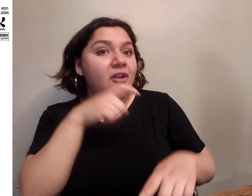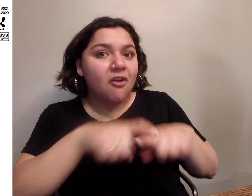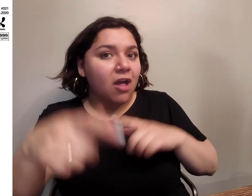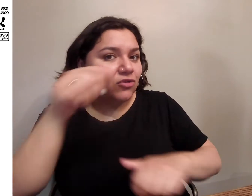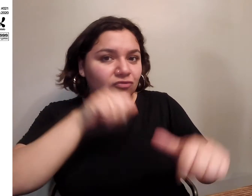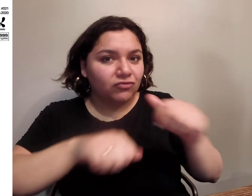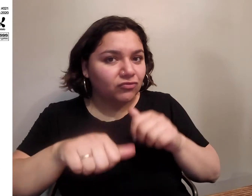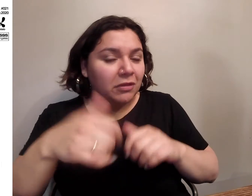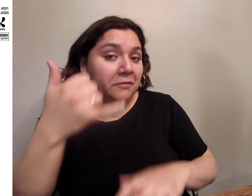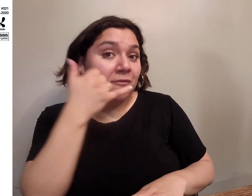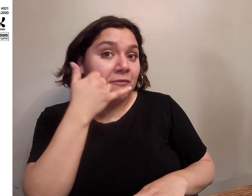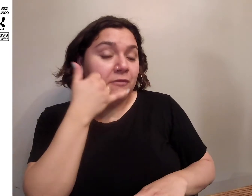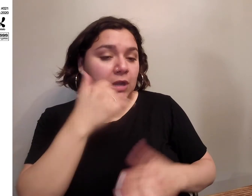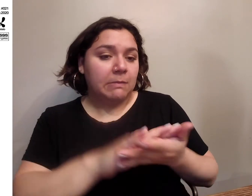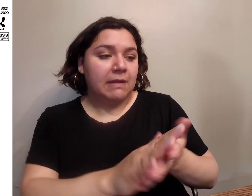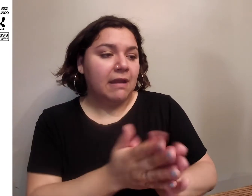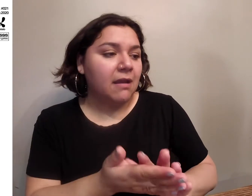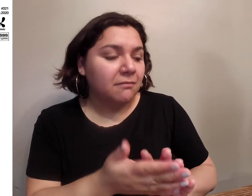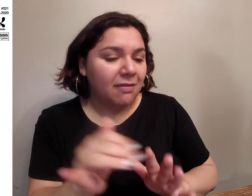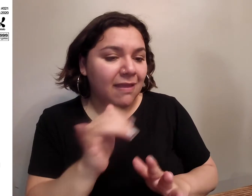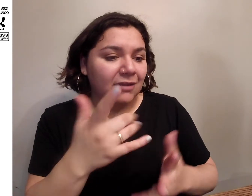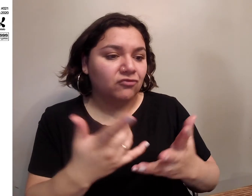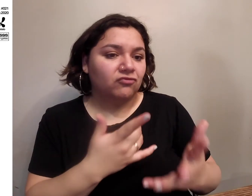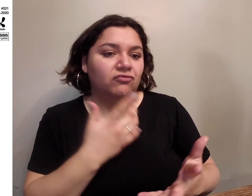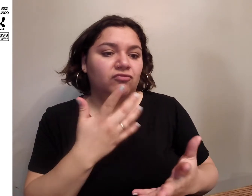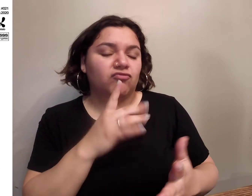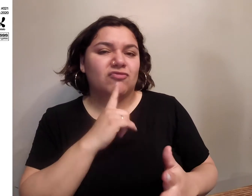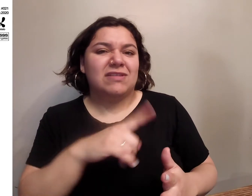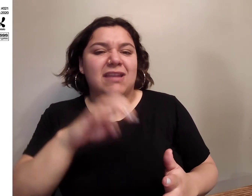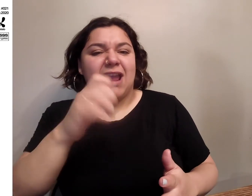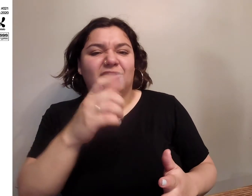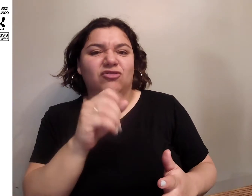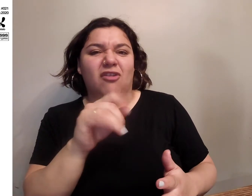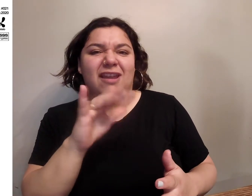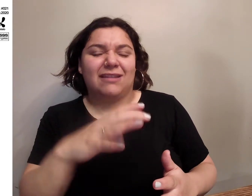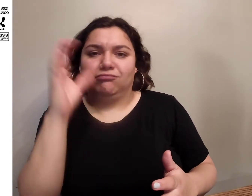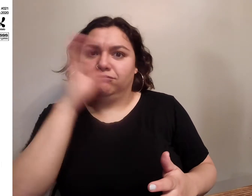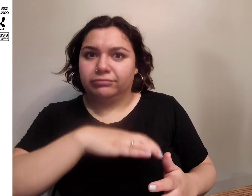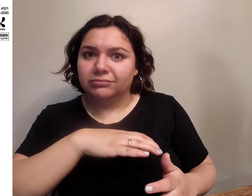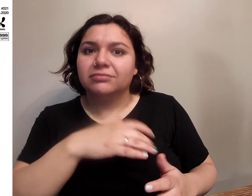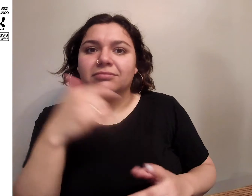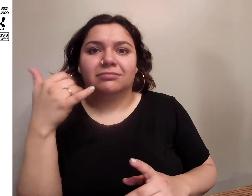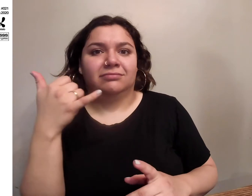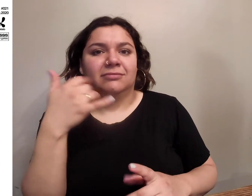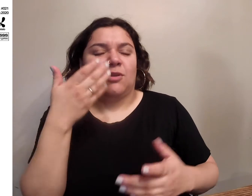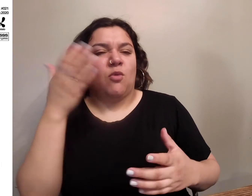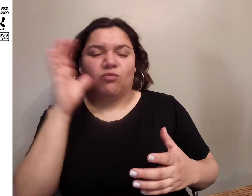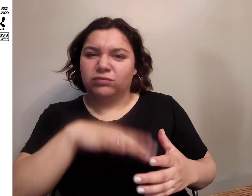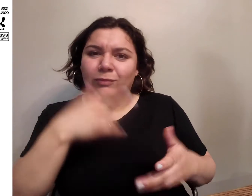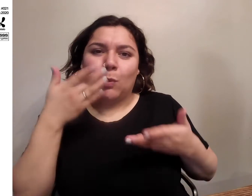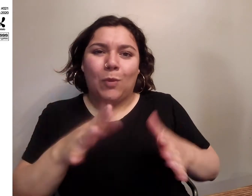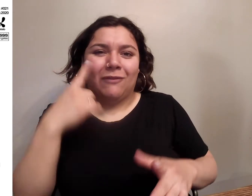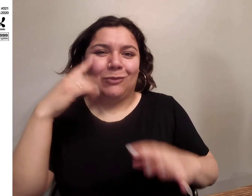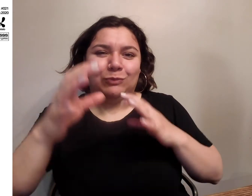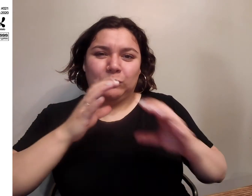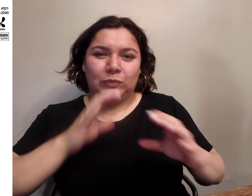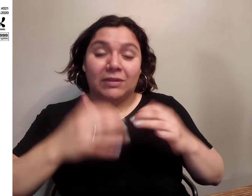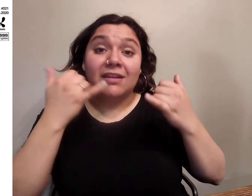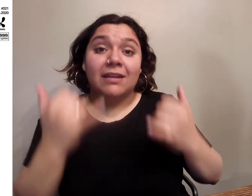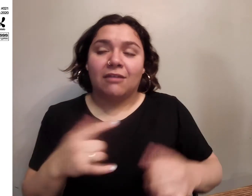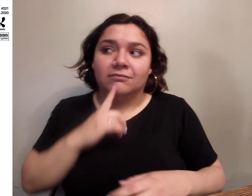other. The phone had become this tremendously exotic way of communication, and